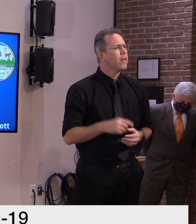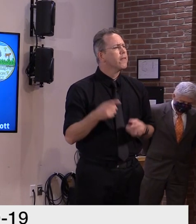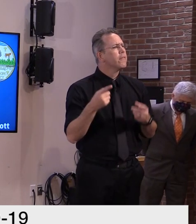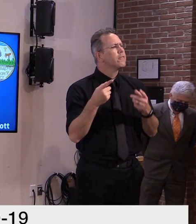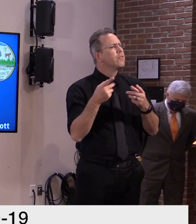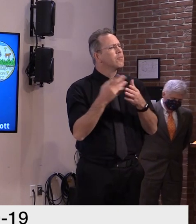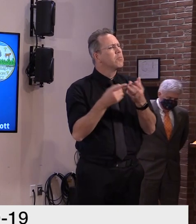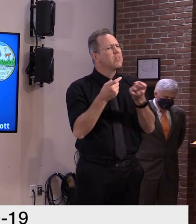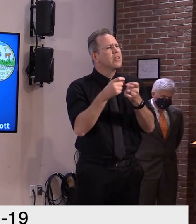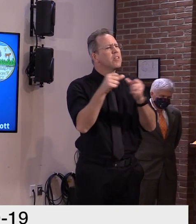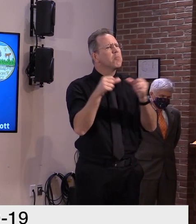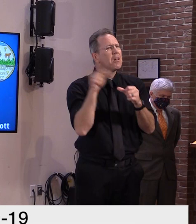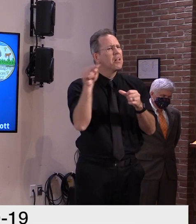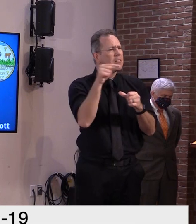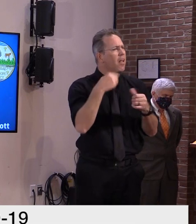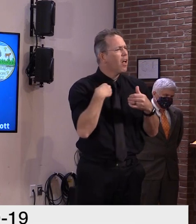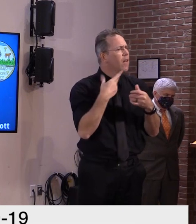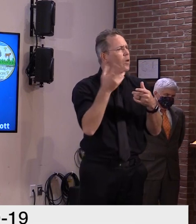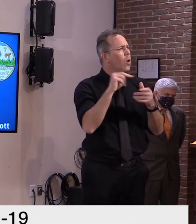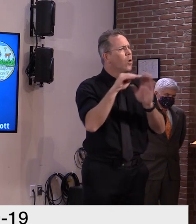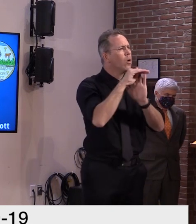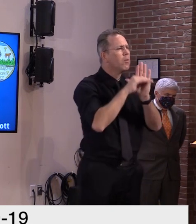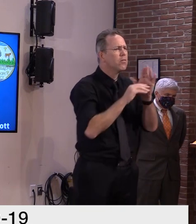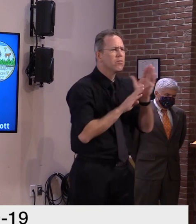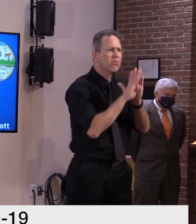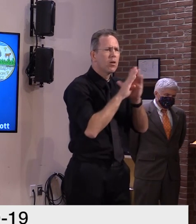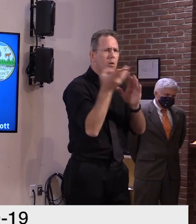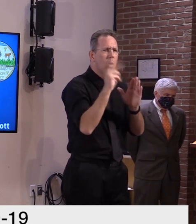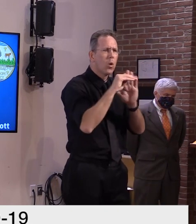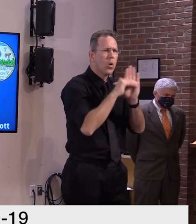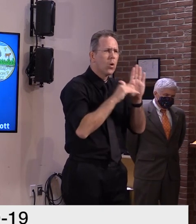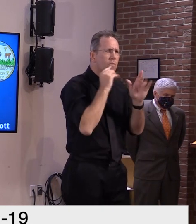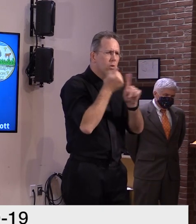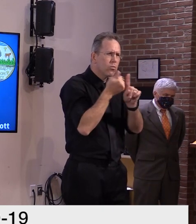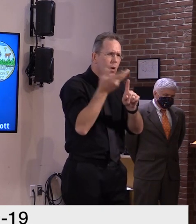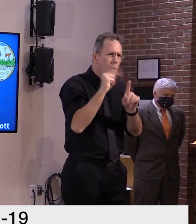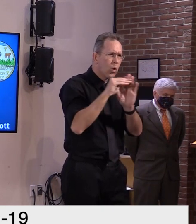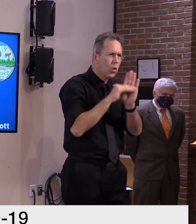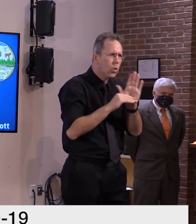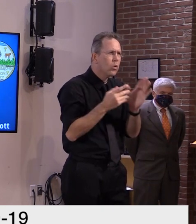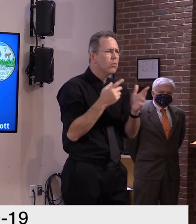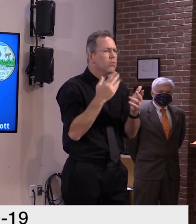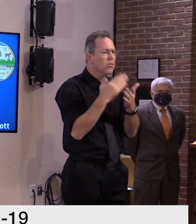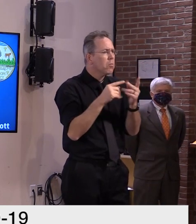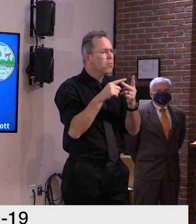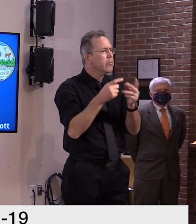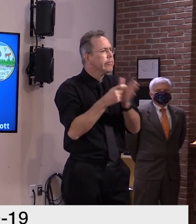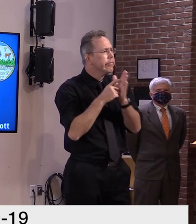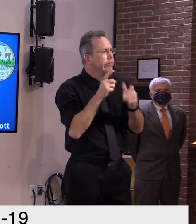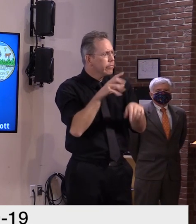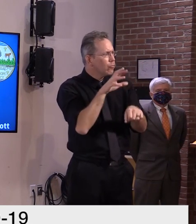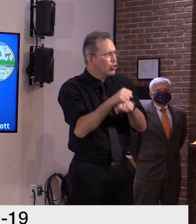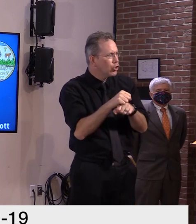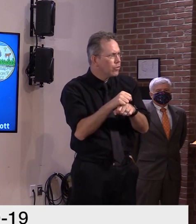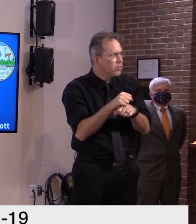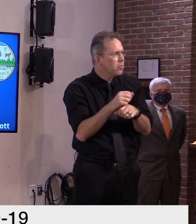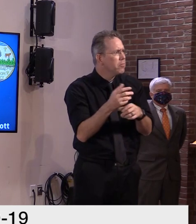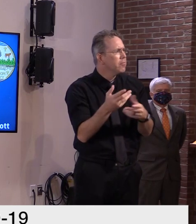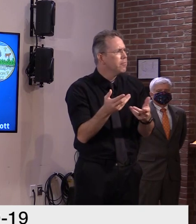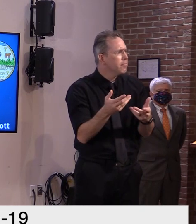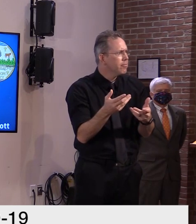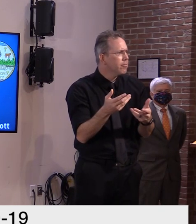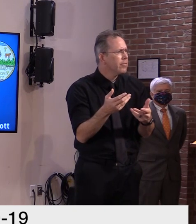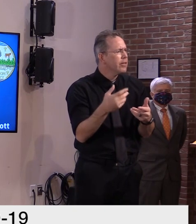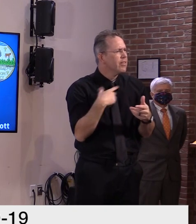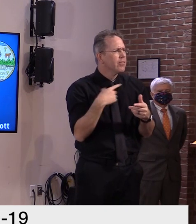season. And one of them is some of them are requiring reservations. I wonder if that's going to be required for all ski resorts or if